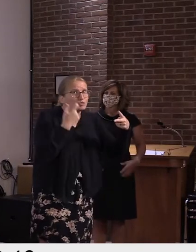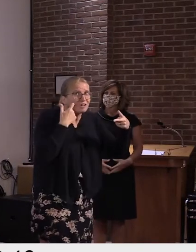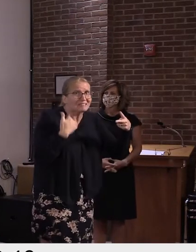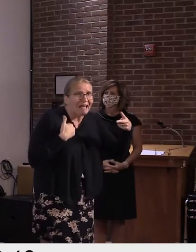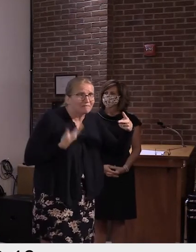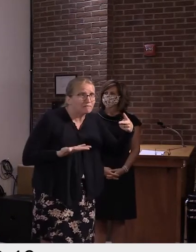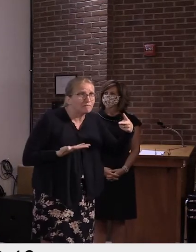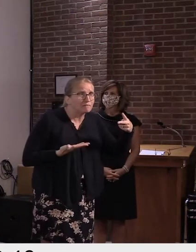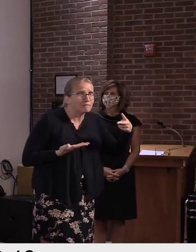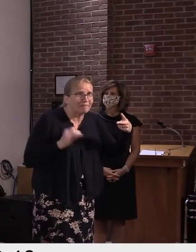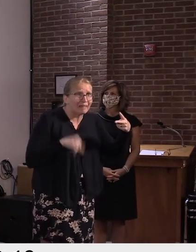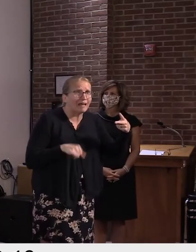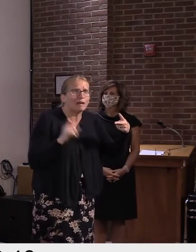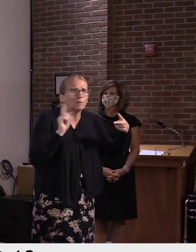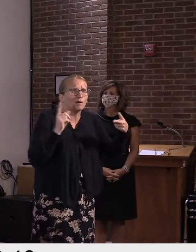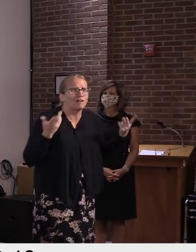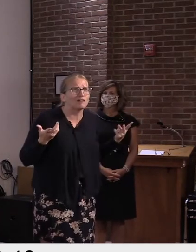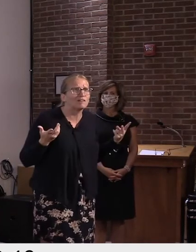current